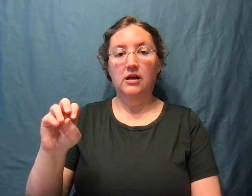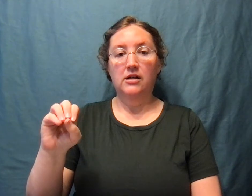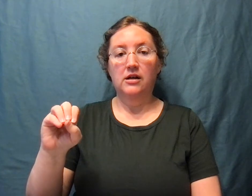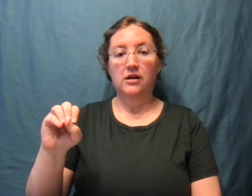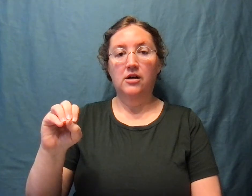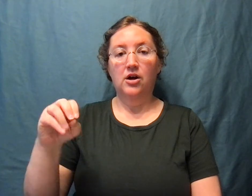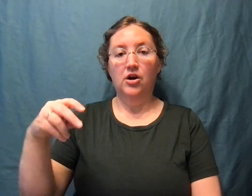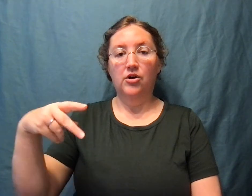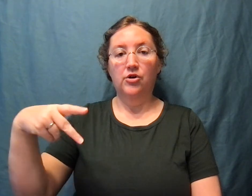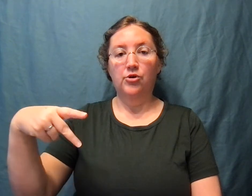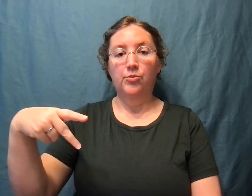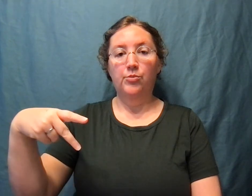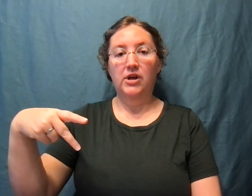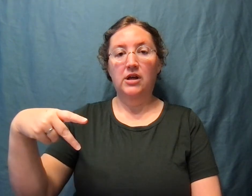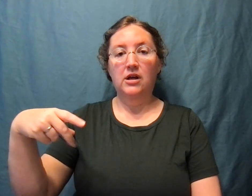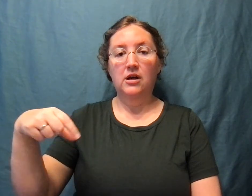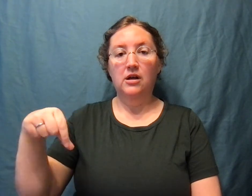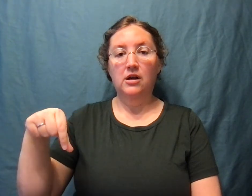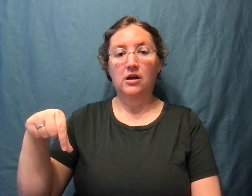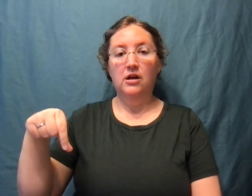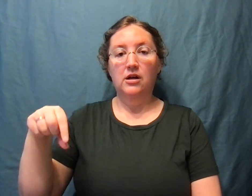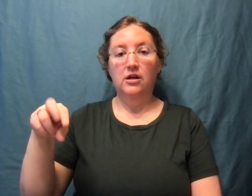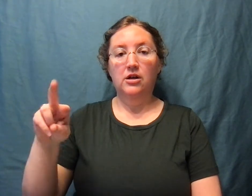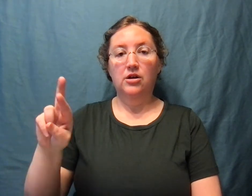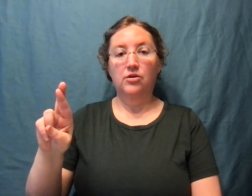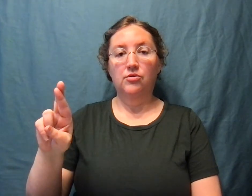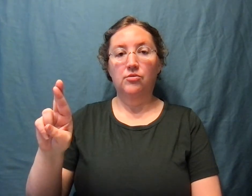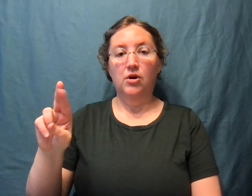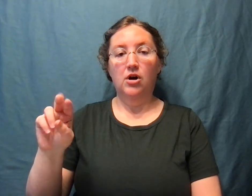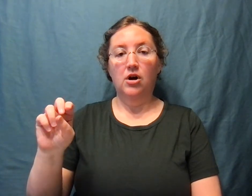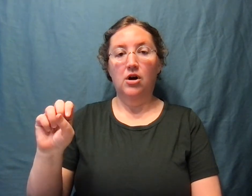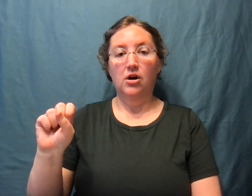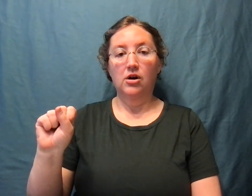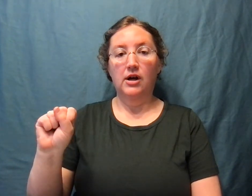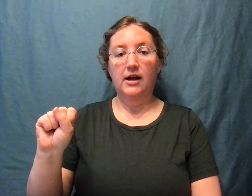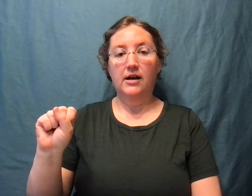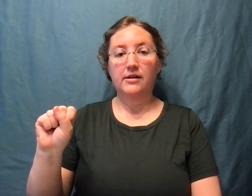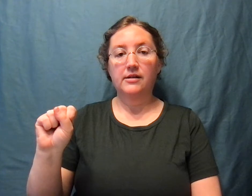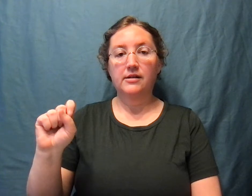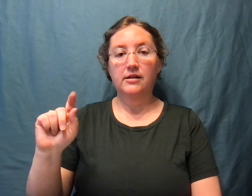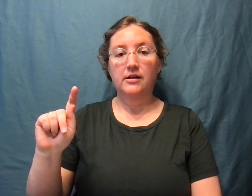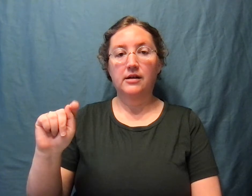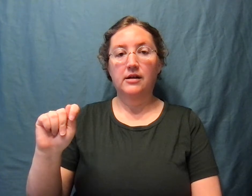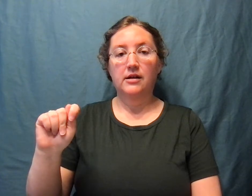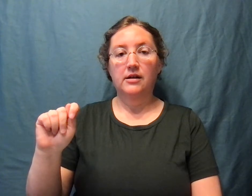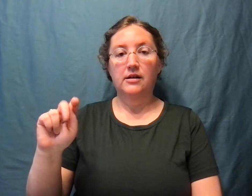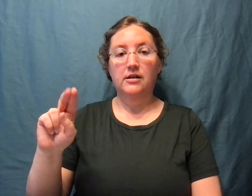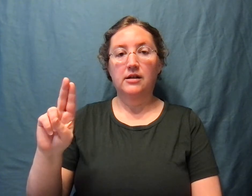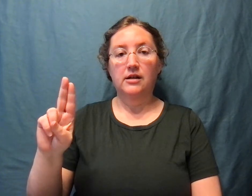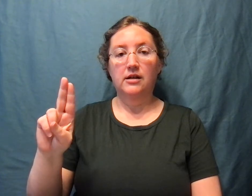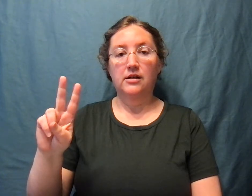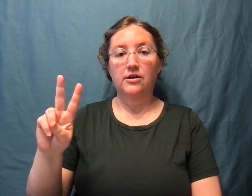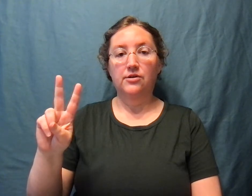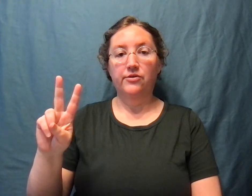N, O, P, Q, R, S, T, U,